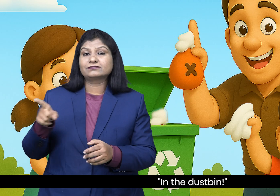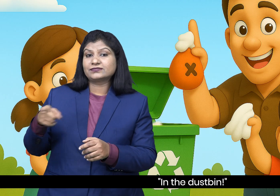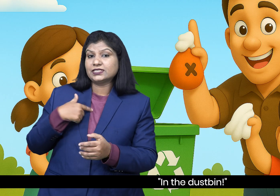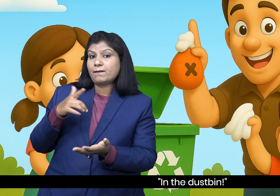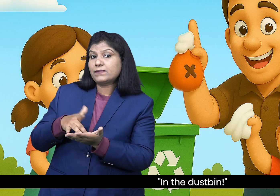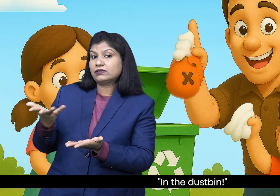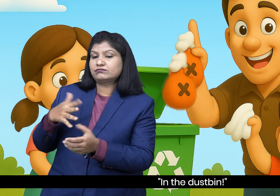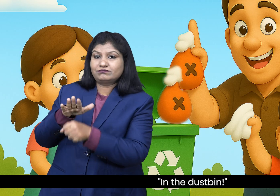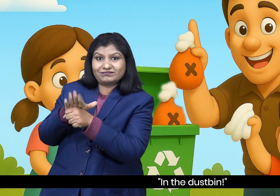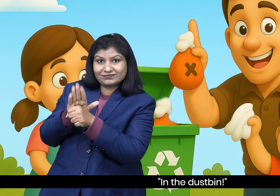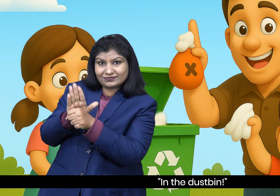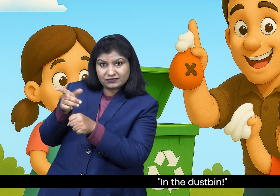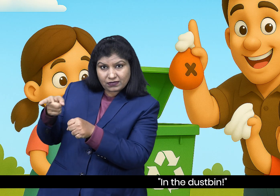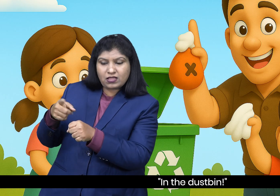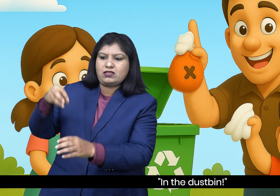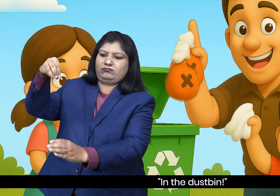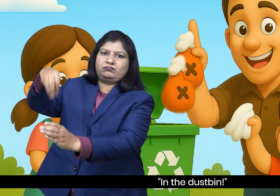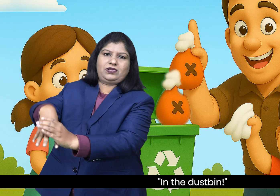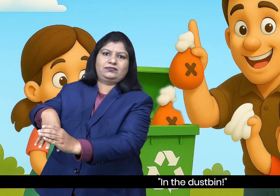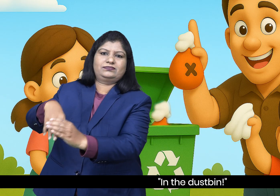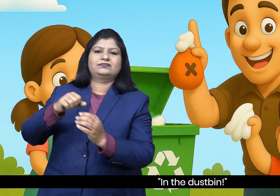In the dustbin.